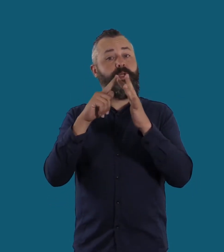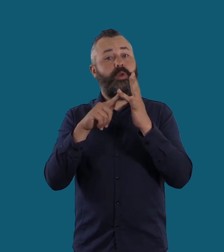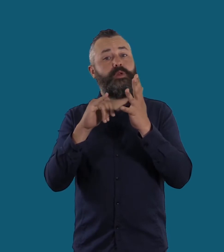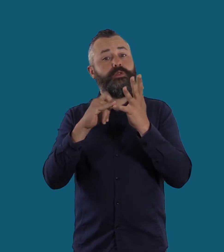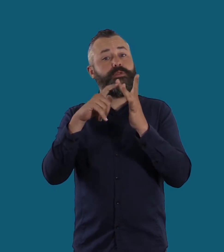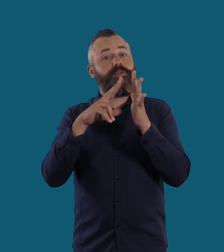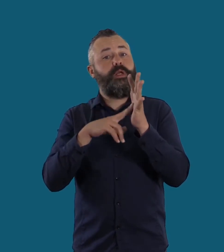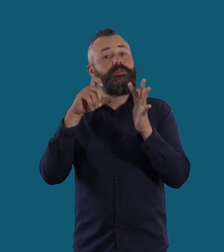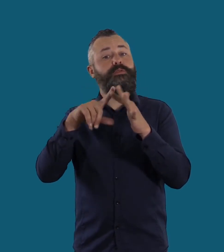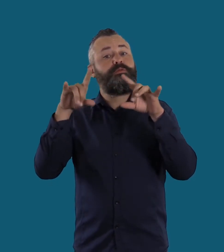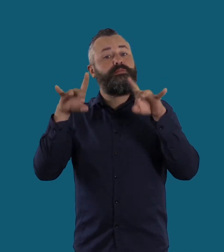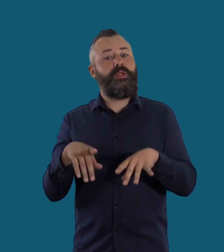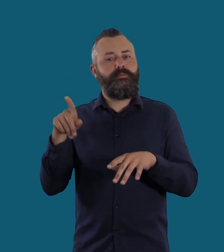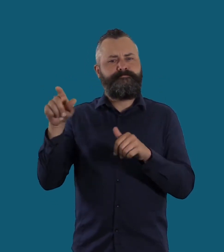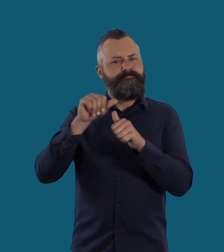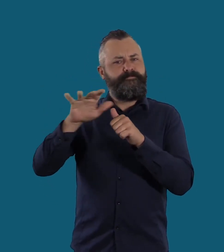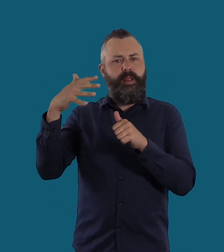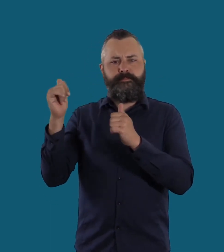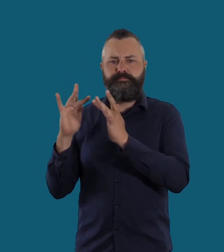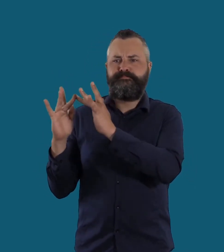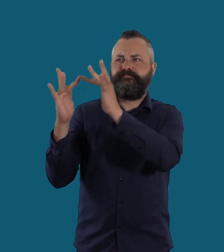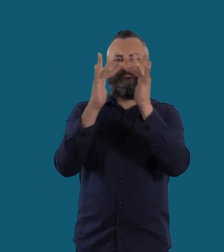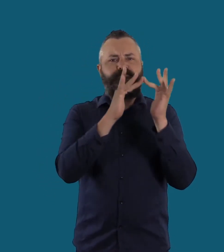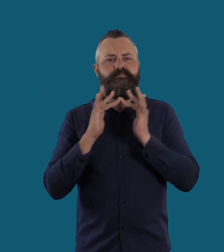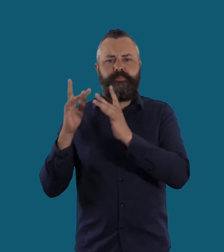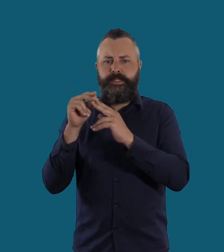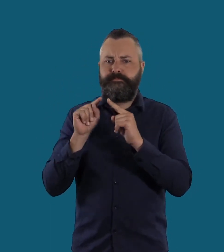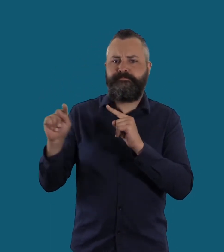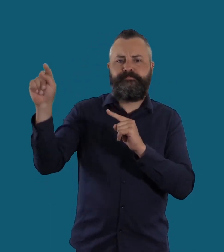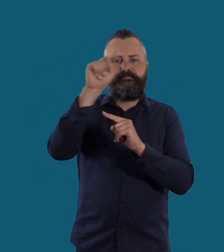Geoscience Australia operates the Australian National Seismic Network,